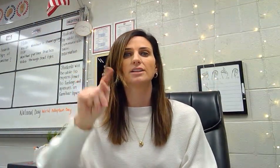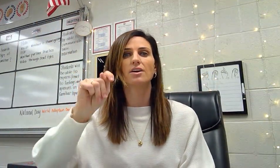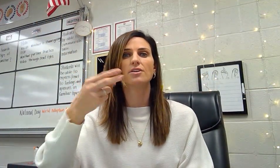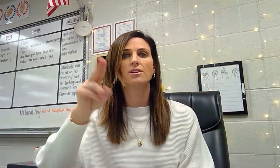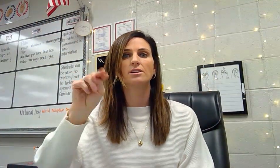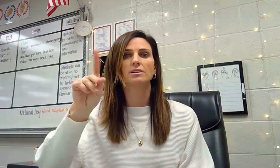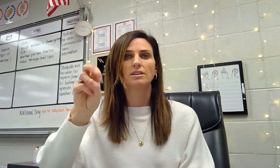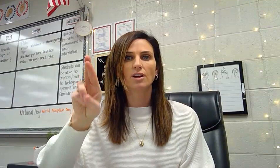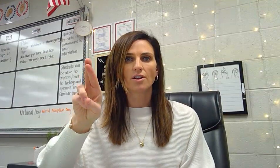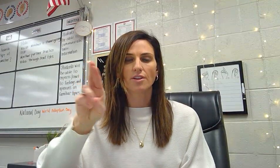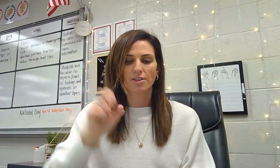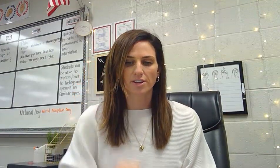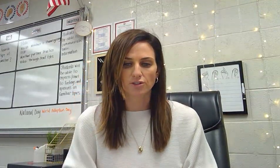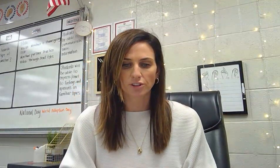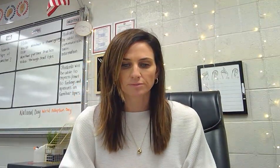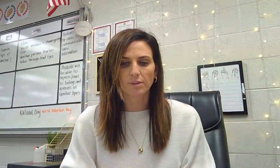Next, thunder.